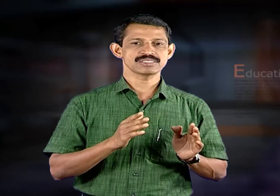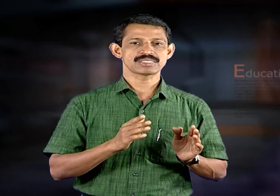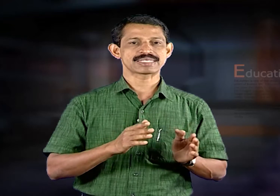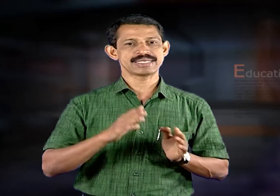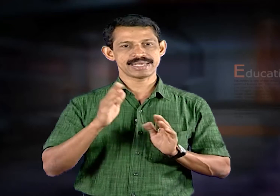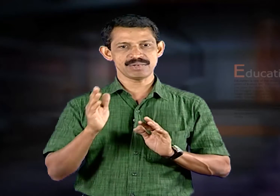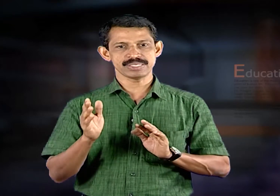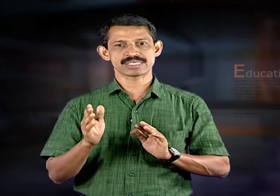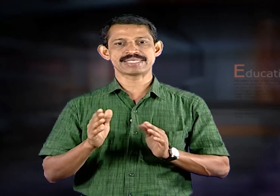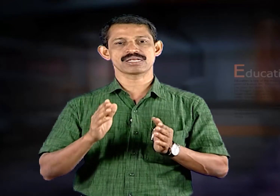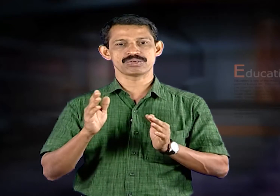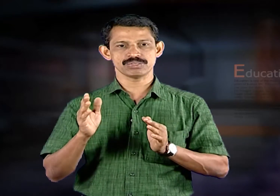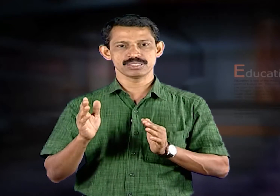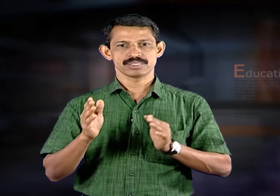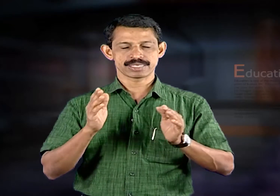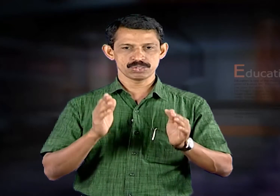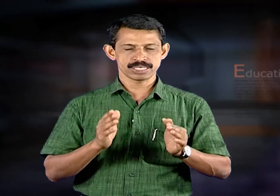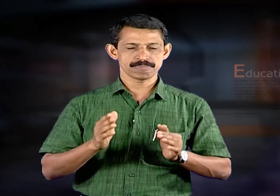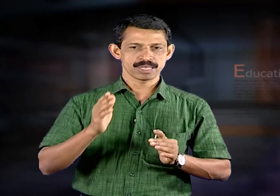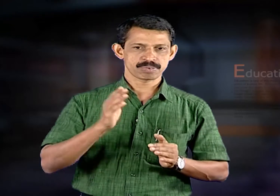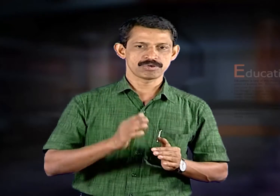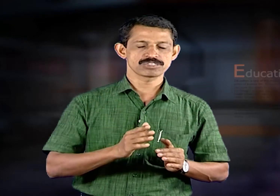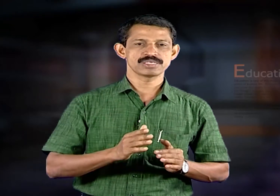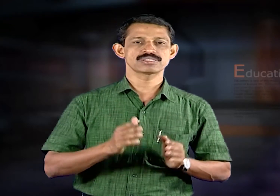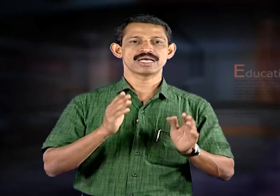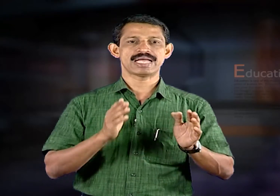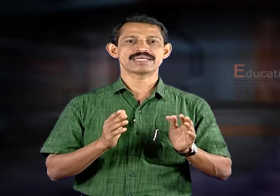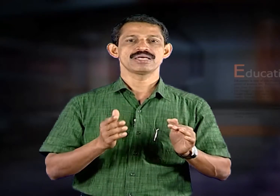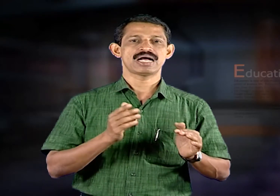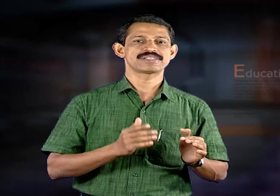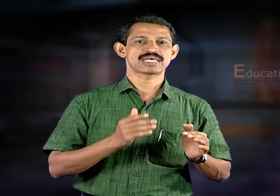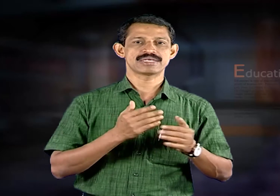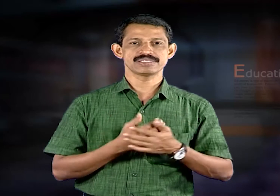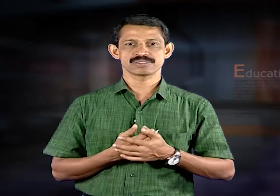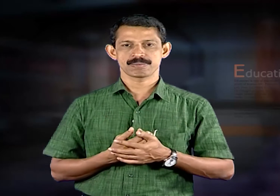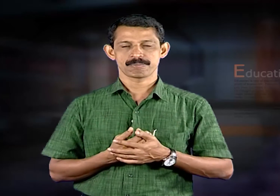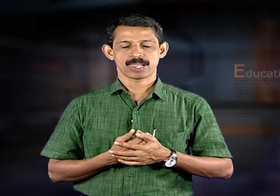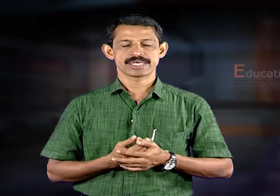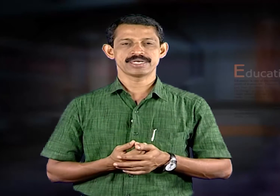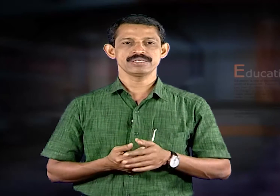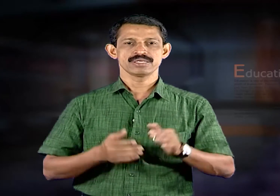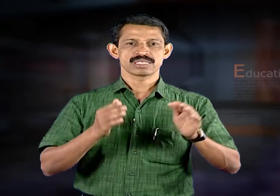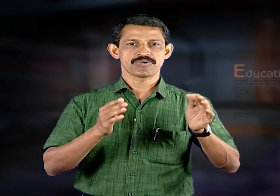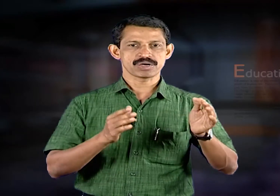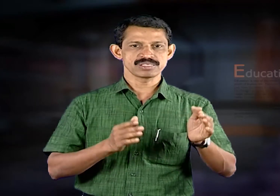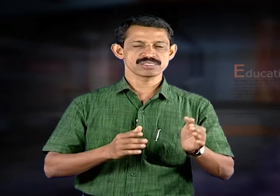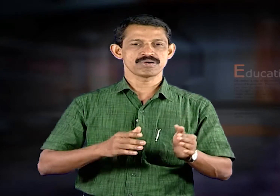that can help in career growth, including promotions and higher salaries. Here, the focus is more